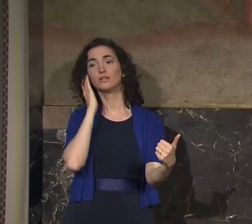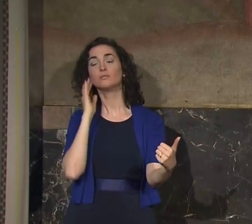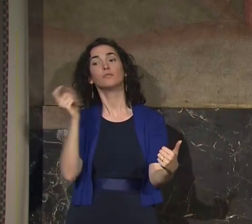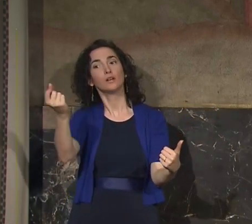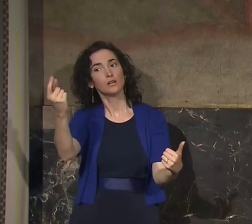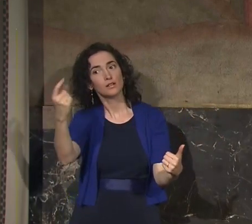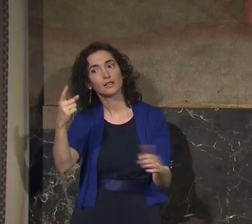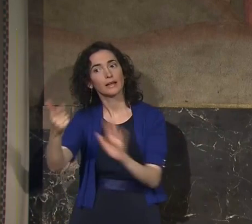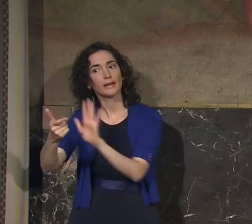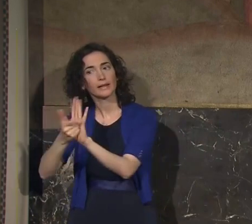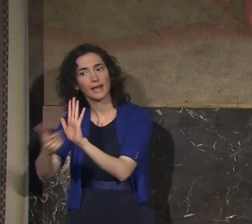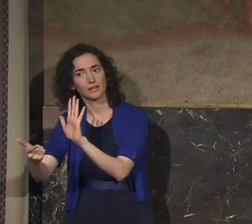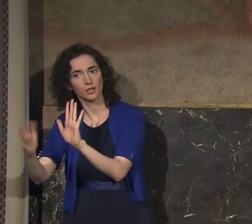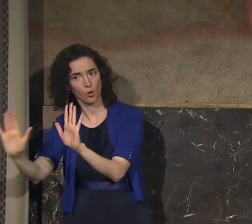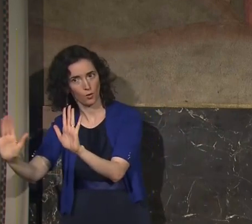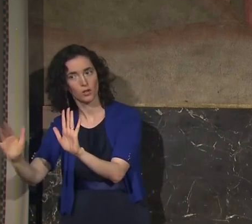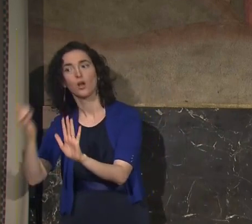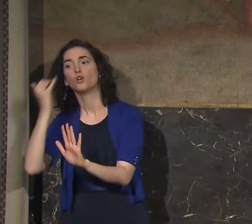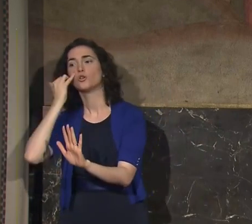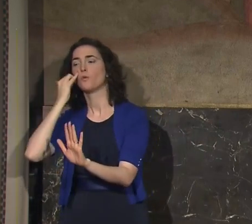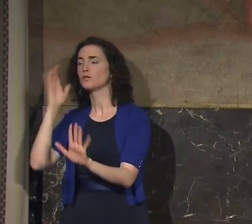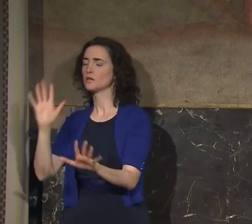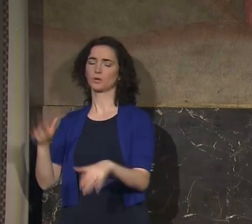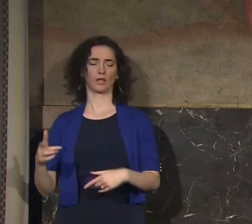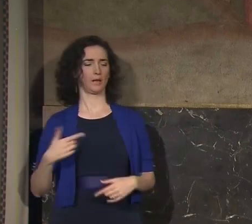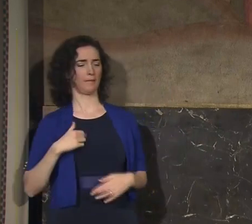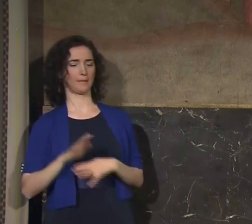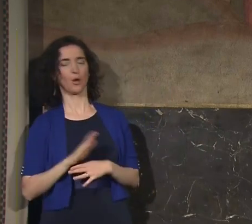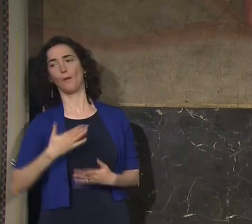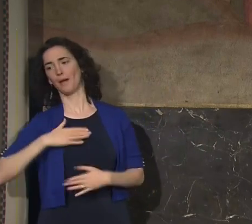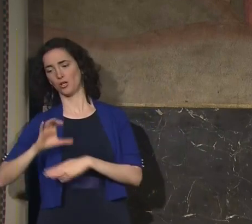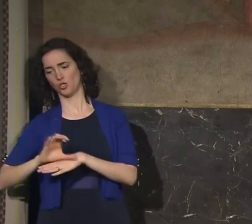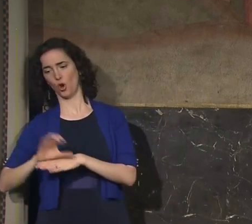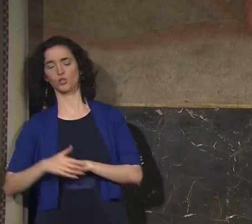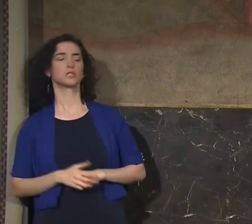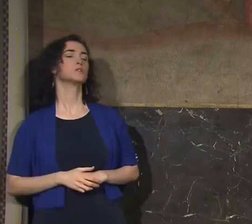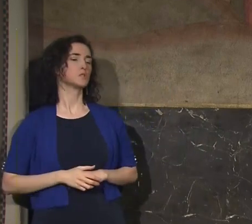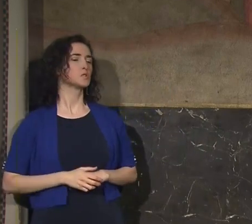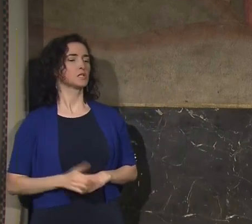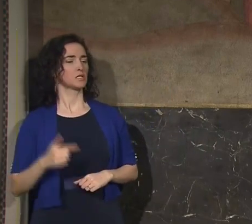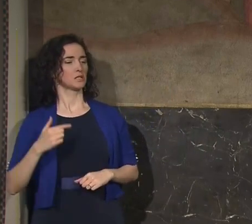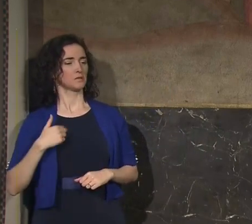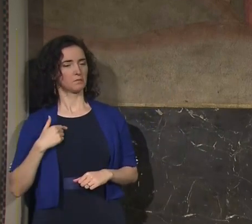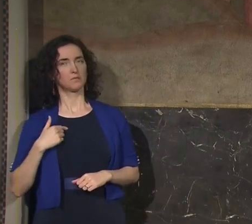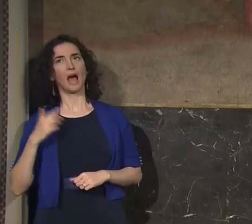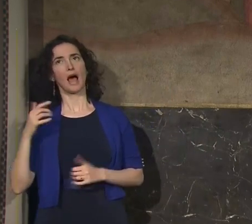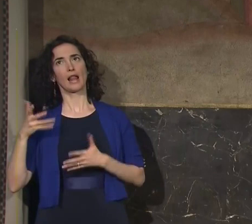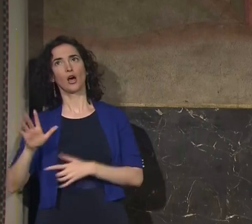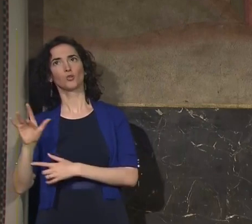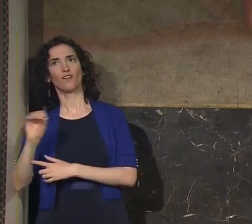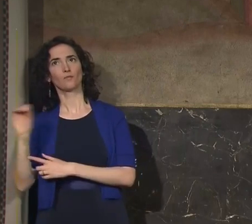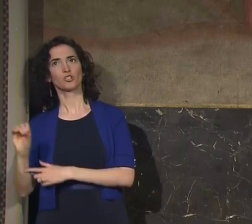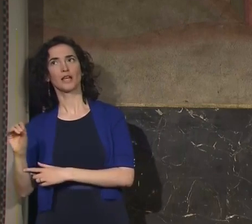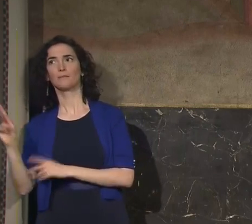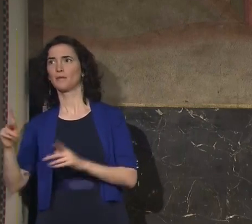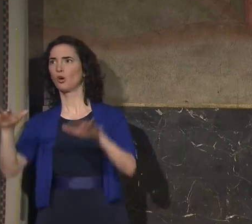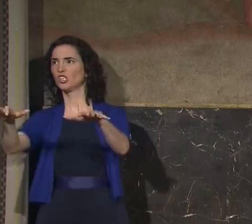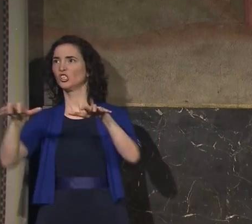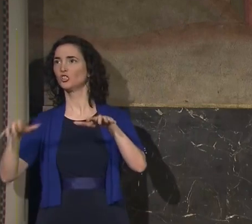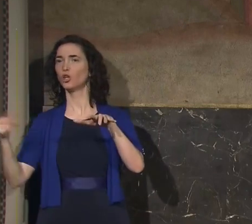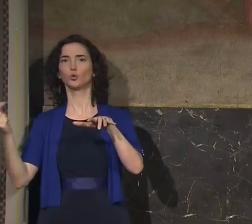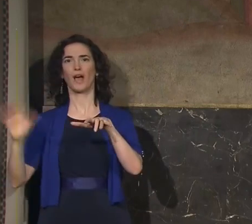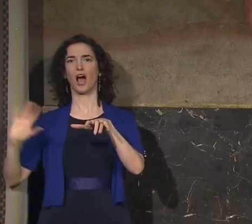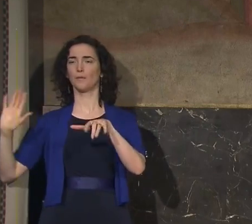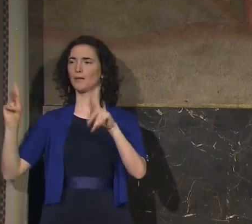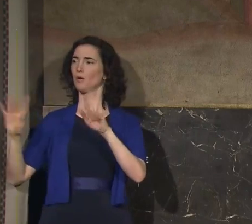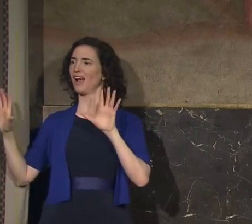like that is say, well, if I'm limited to 25% of my occupancy, I'm just going to put them all in 25% of my square footage, because that doesn't